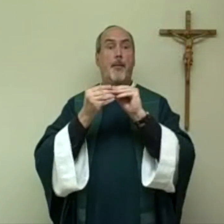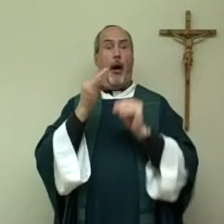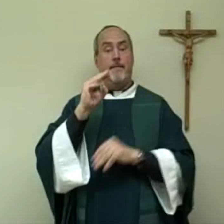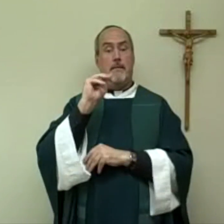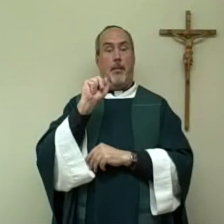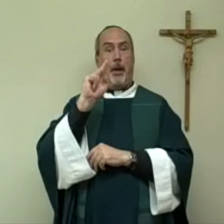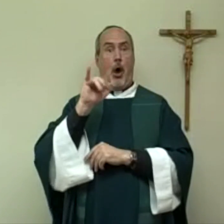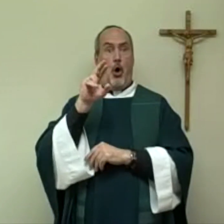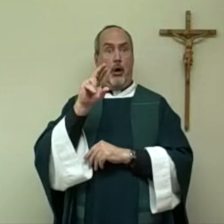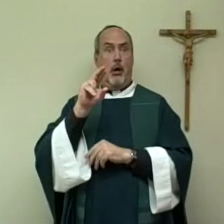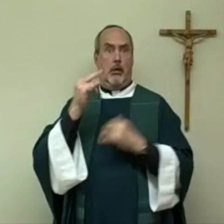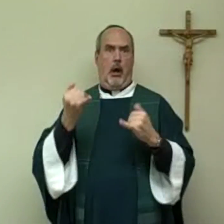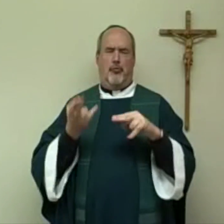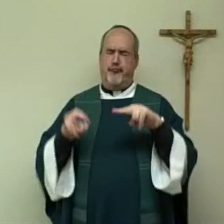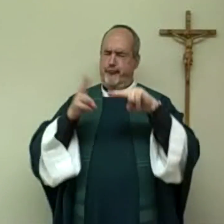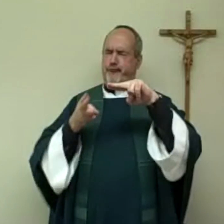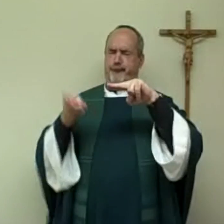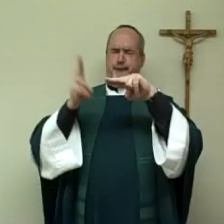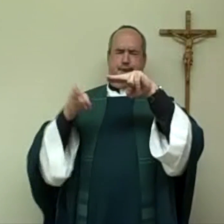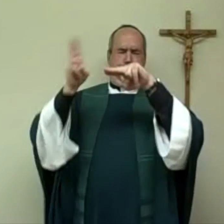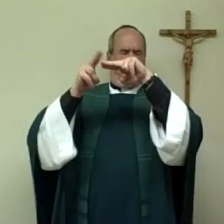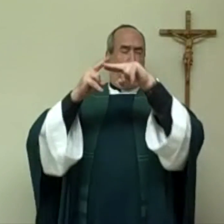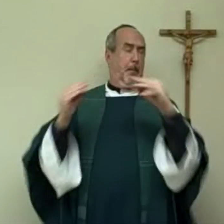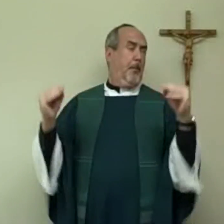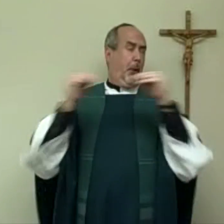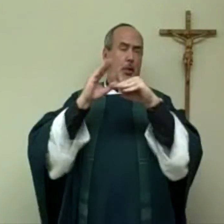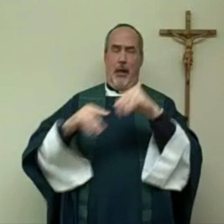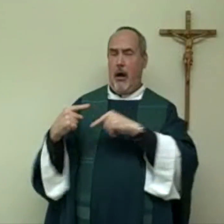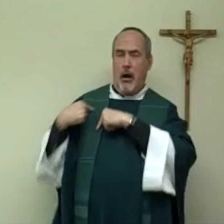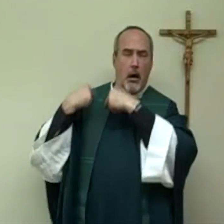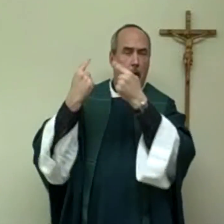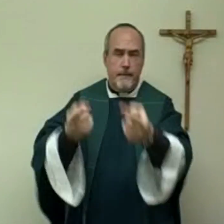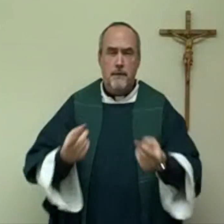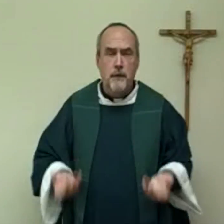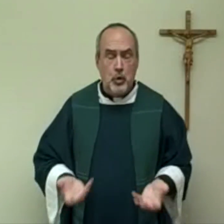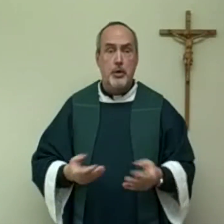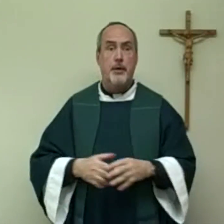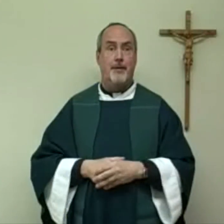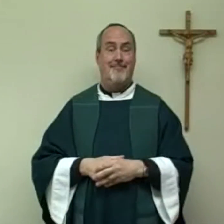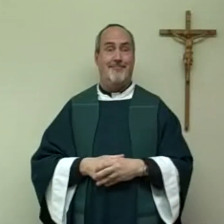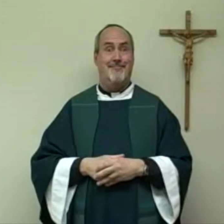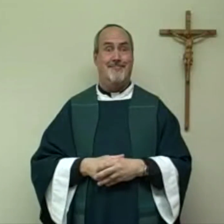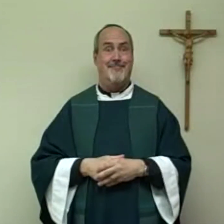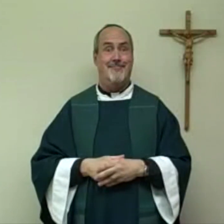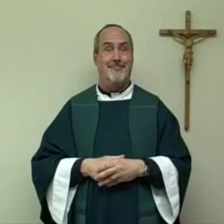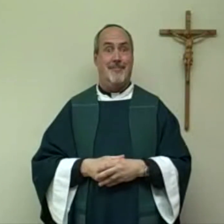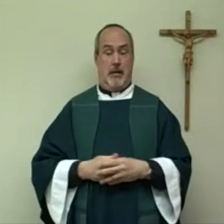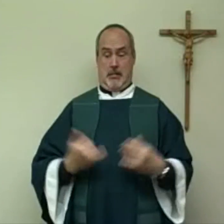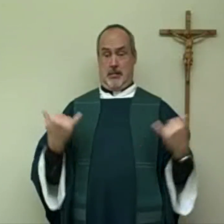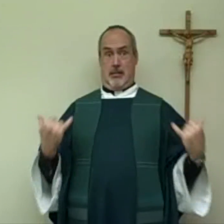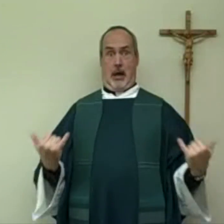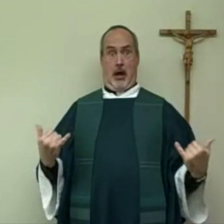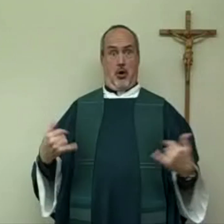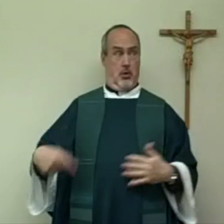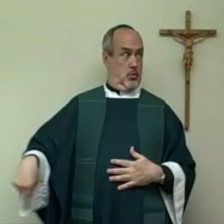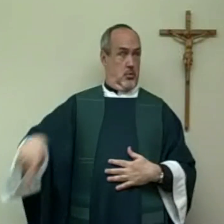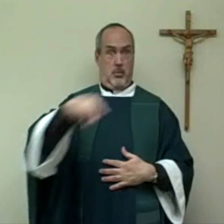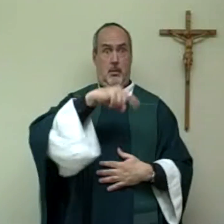killed. And the number of martyrs in recent generations has exploded, and there are more than ever